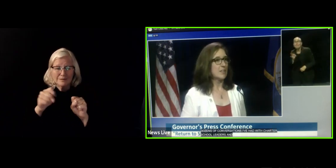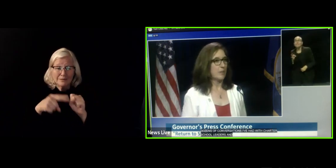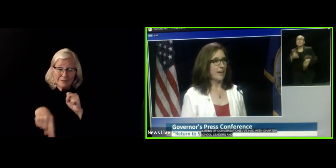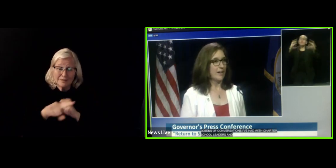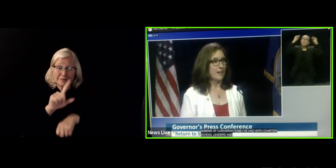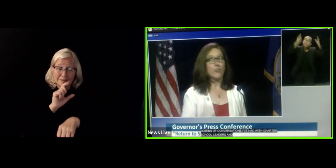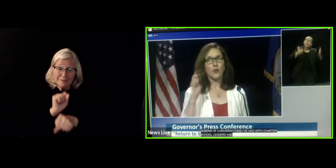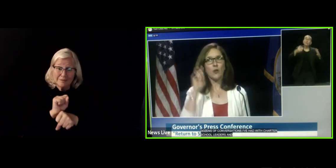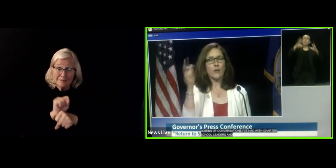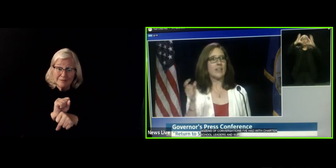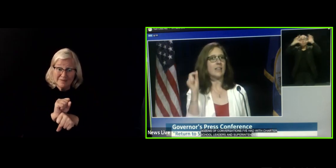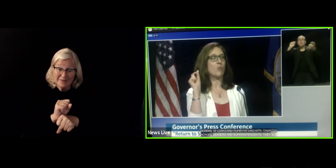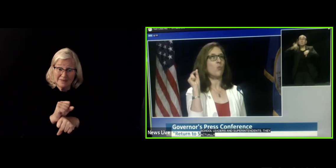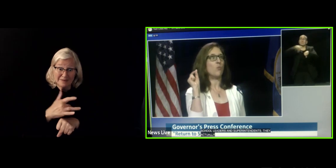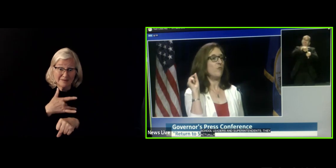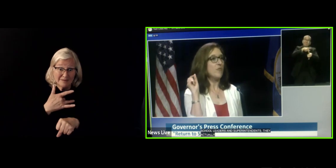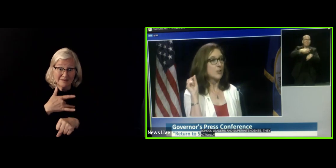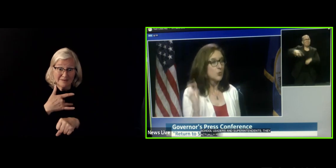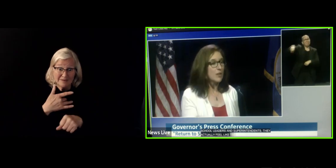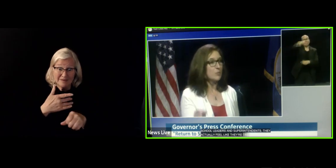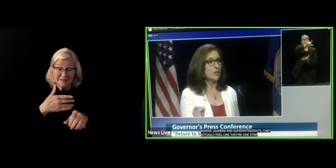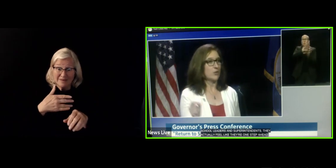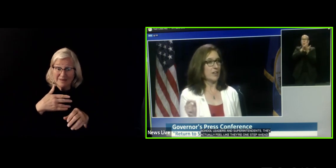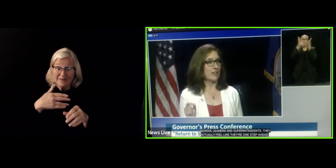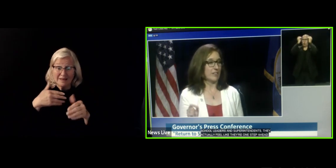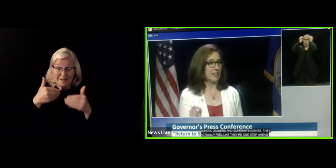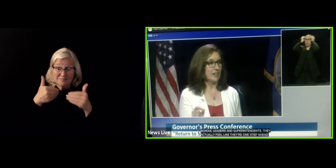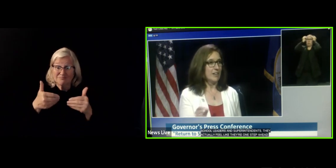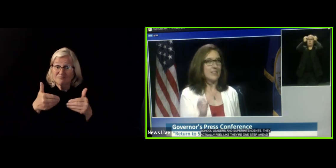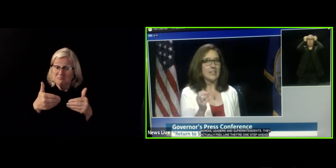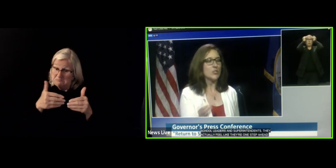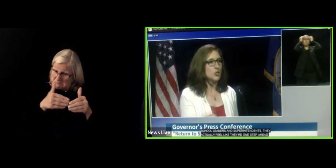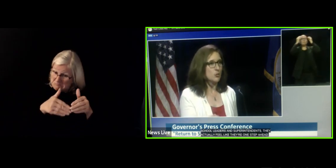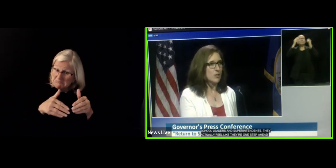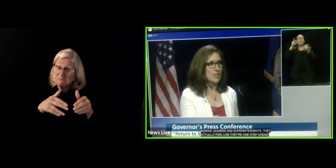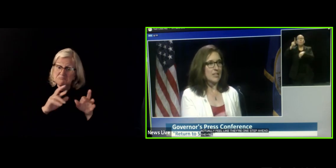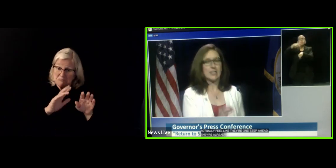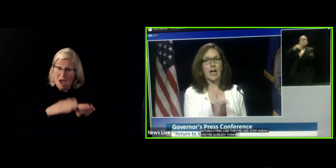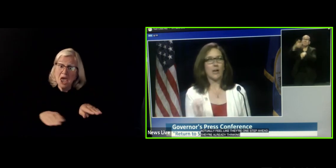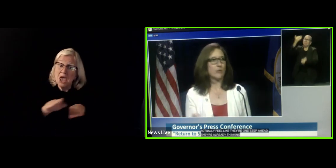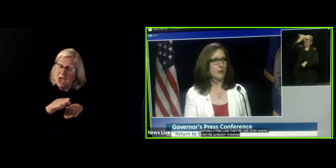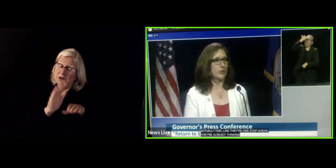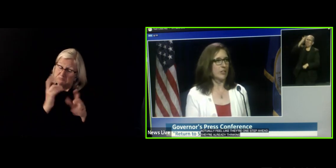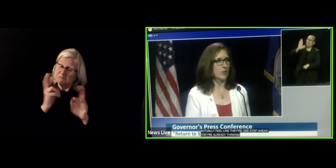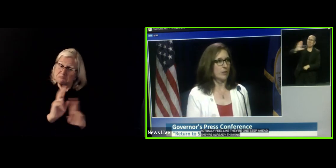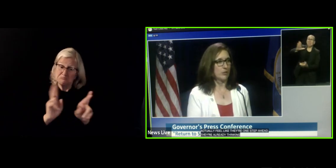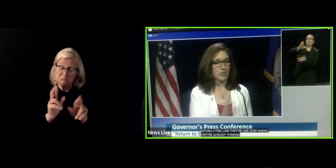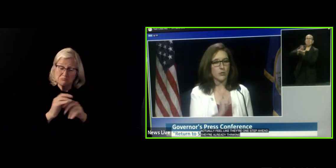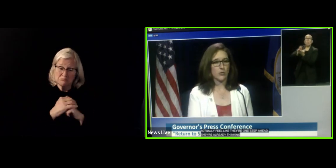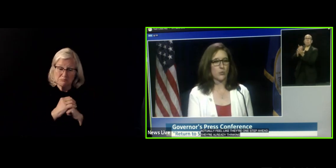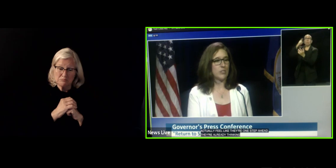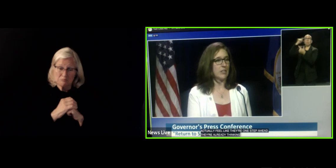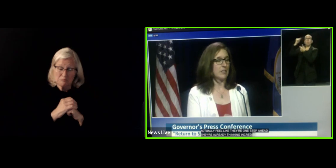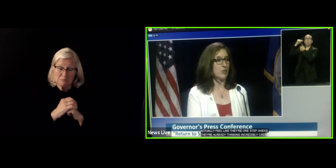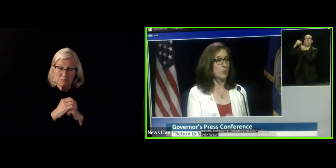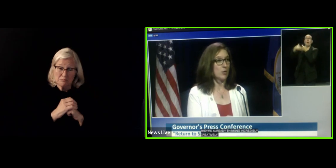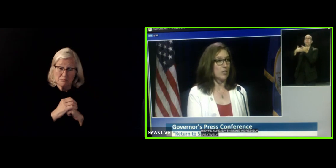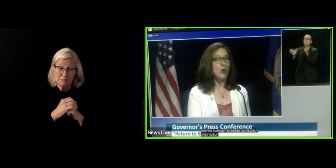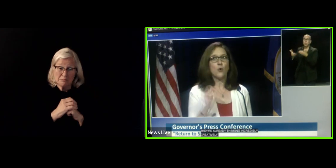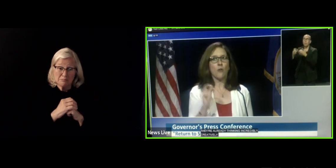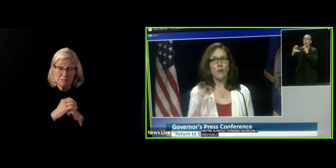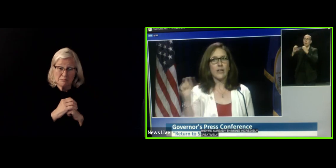step ahead. They're already thinking incredibly creatively. The ingenuity is absolutely incredible. I talked to a superintendent this